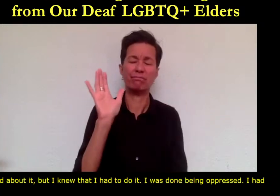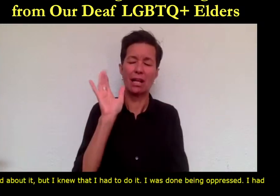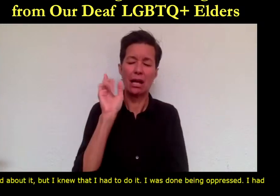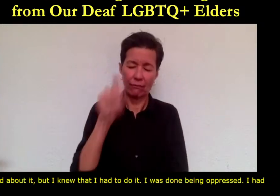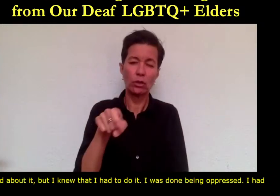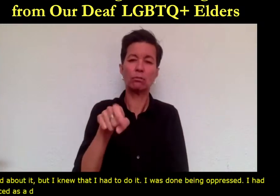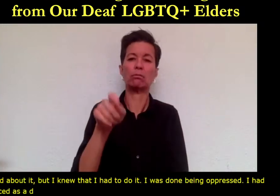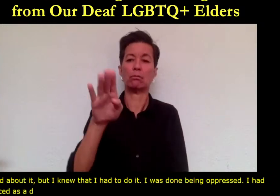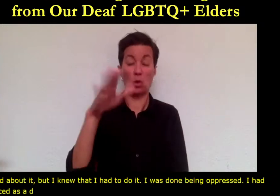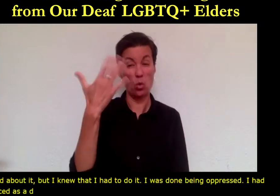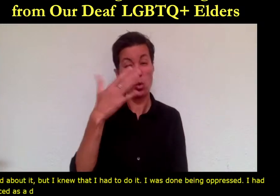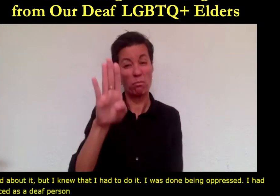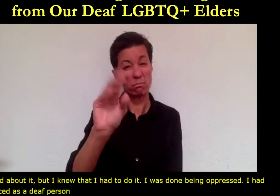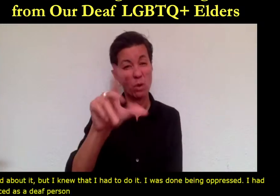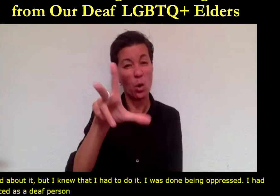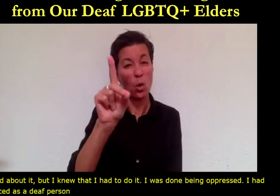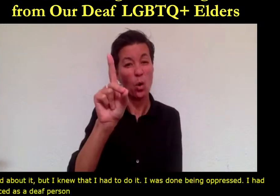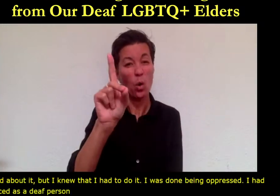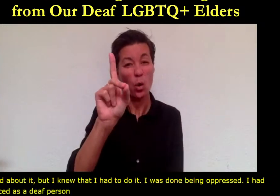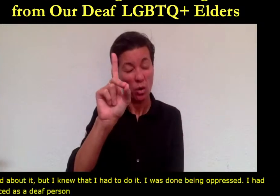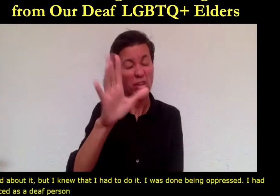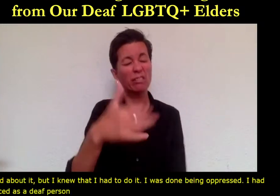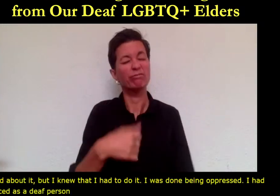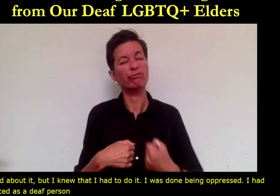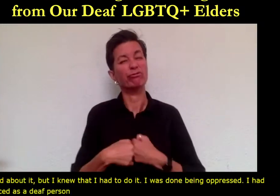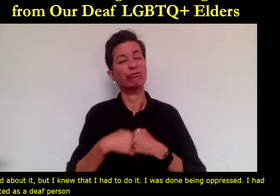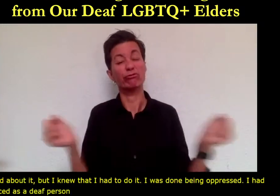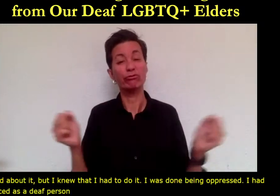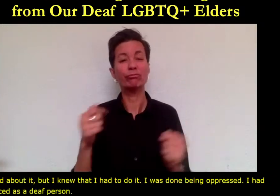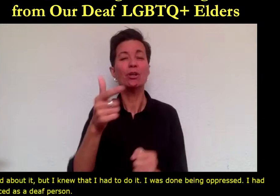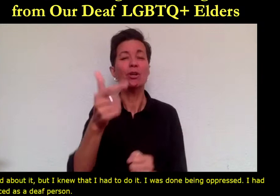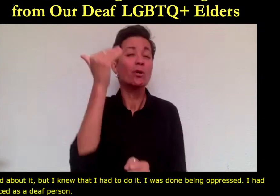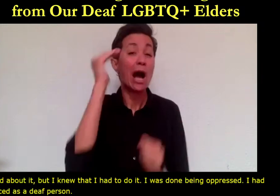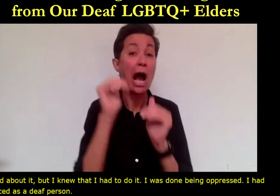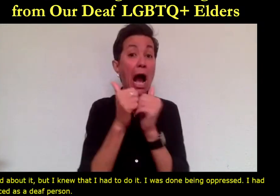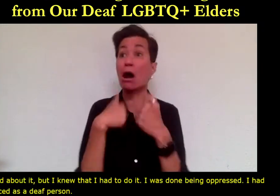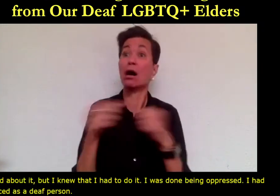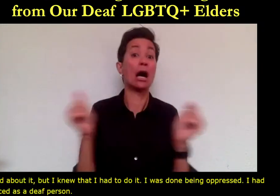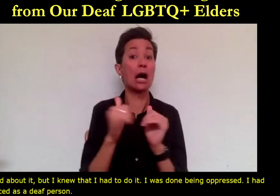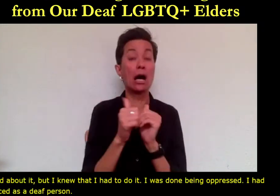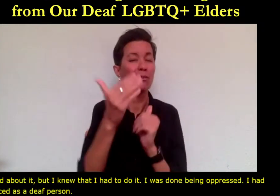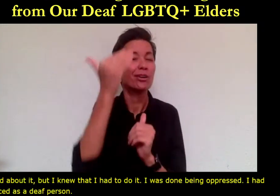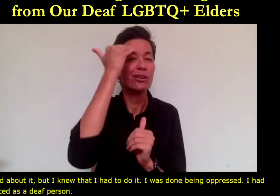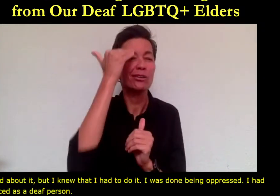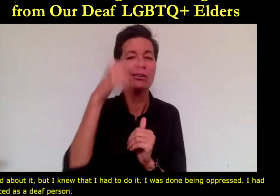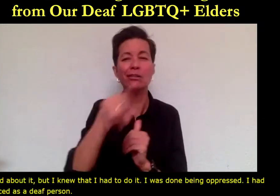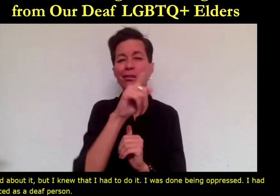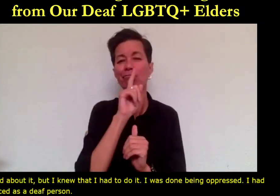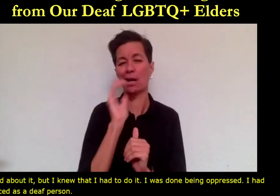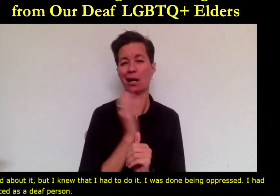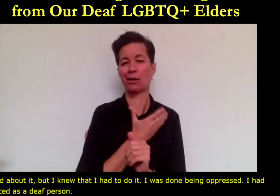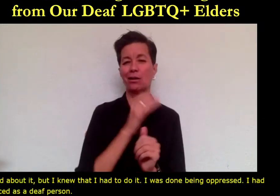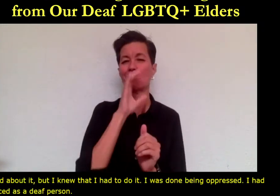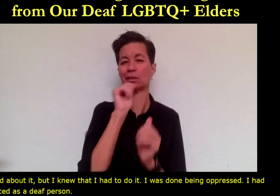and i thought no i'm not doing it and i knew it was bold but i was gonna come out so how i i did it